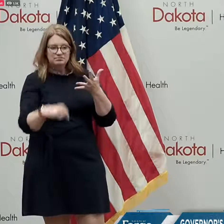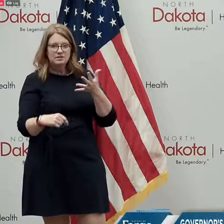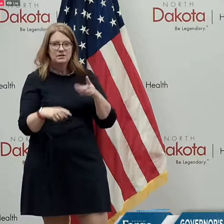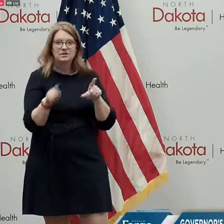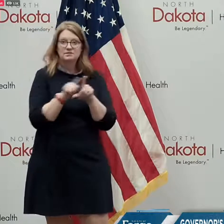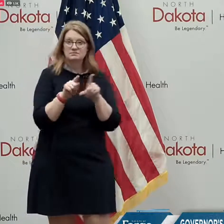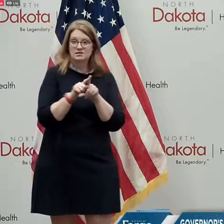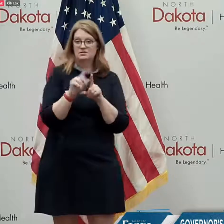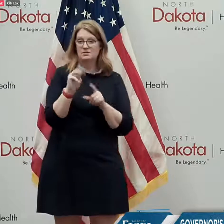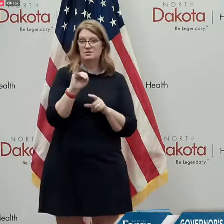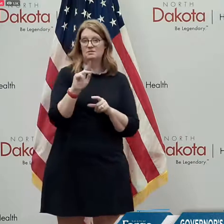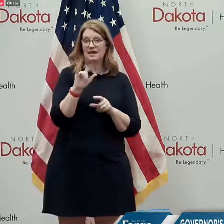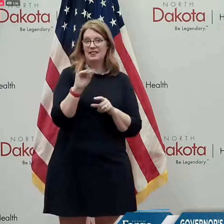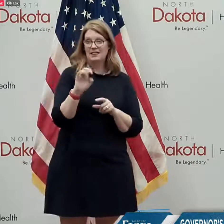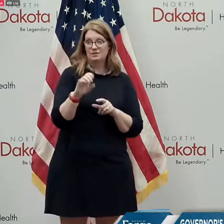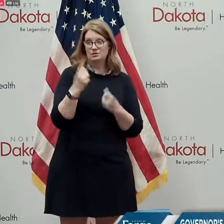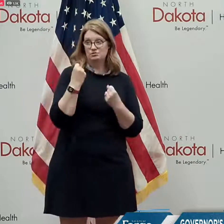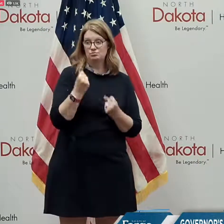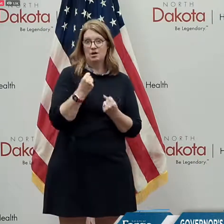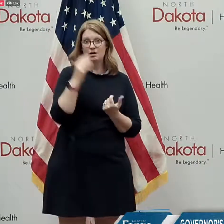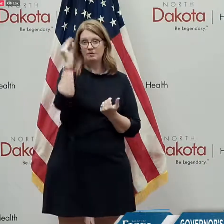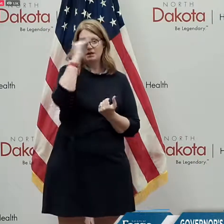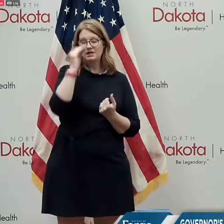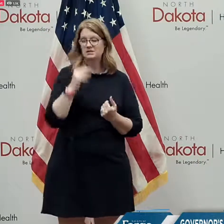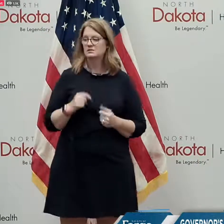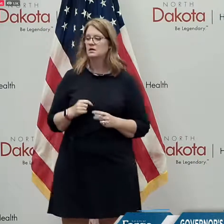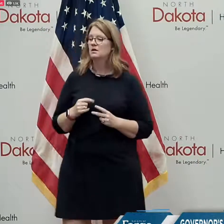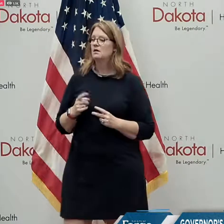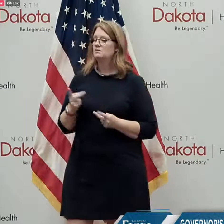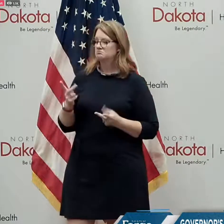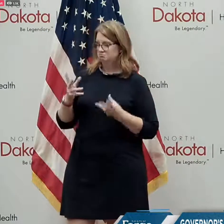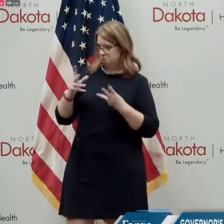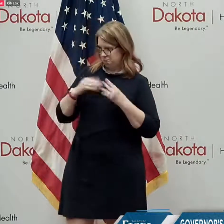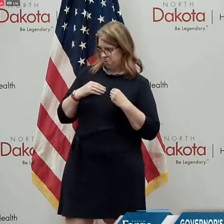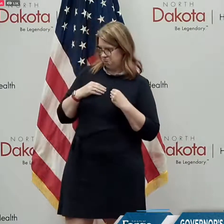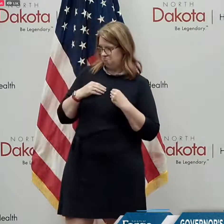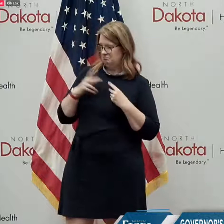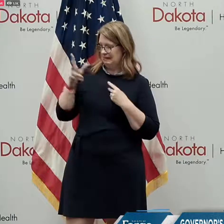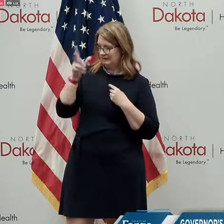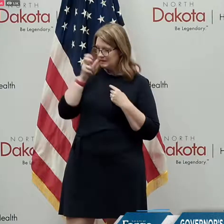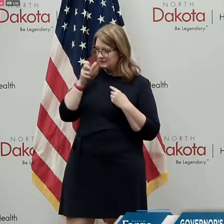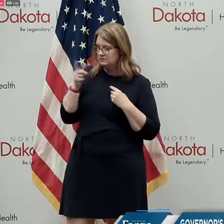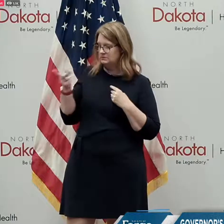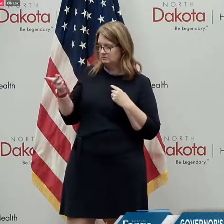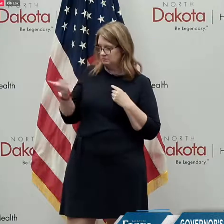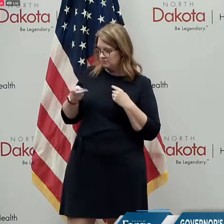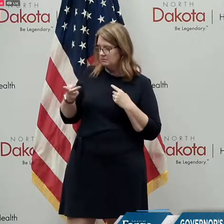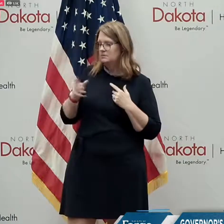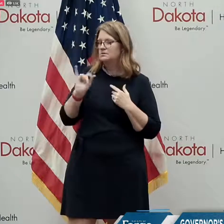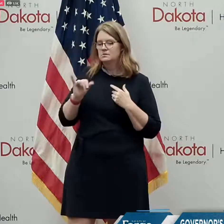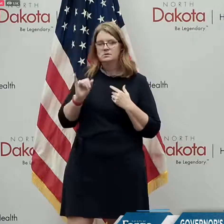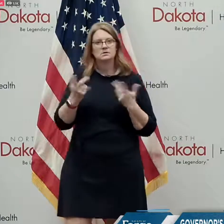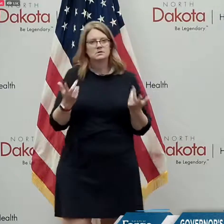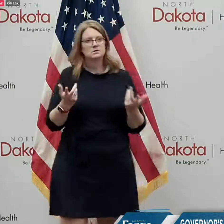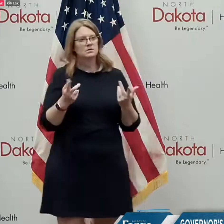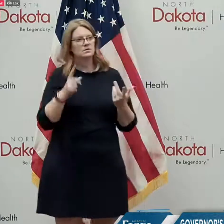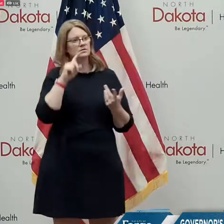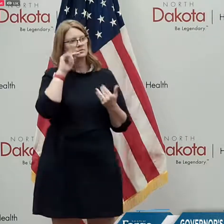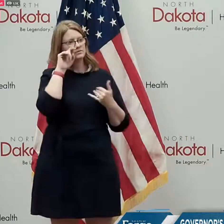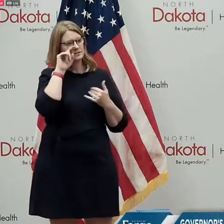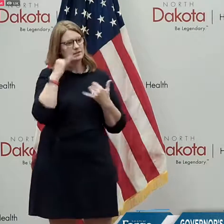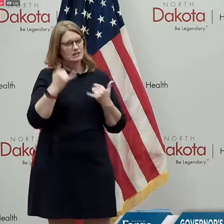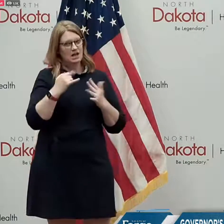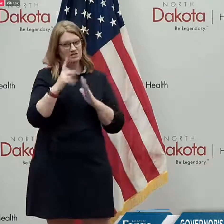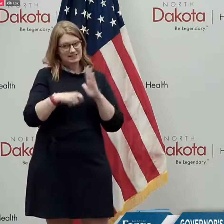Mylyn Tufte when she had strong opinions. I valued those, and this is part of what our expectation is, because we're at a time when you're in